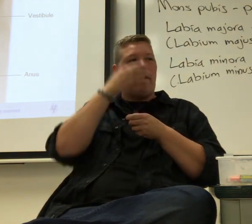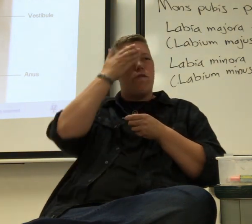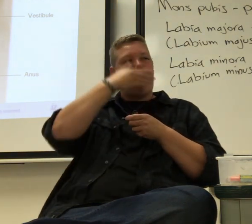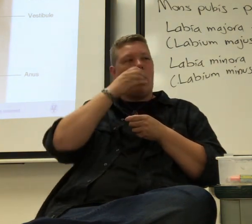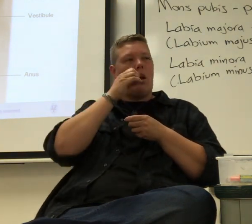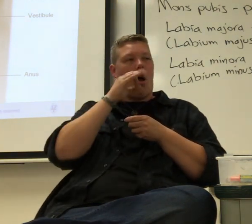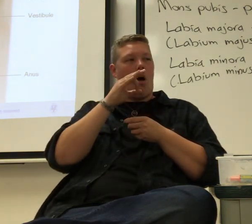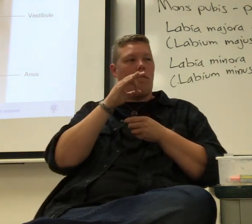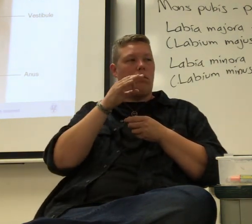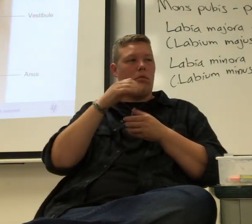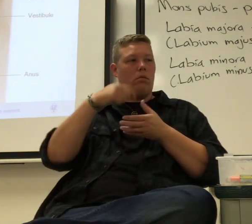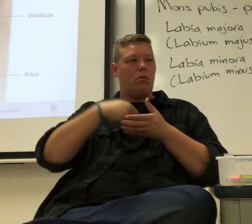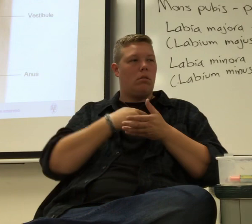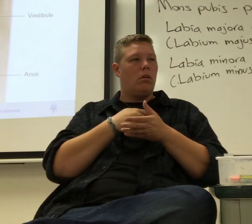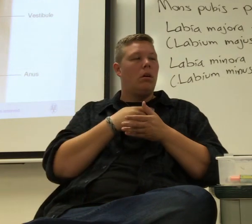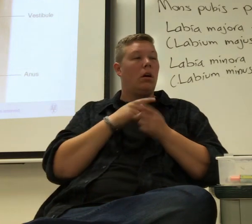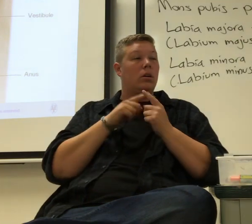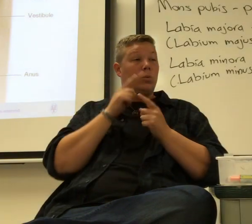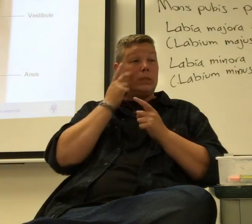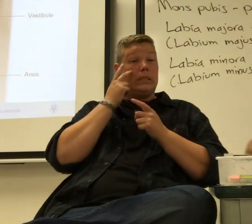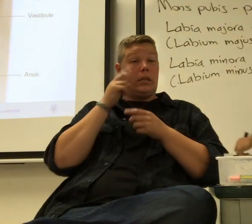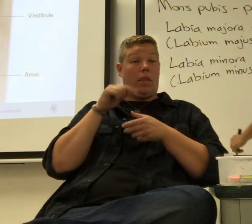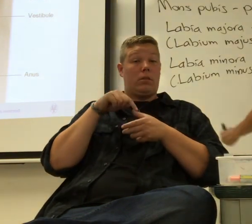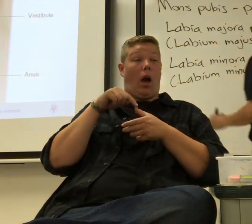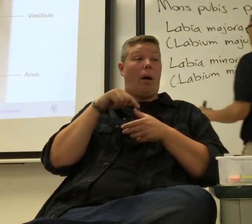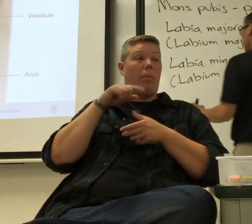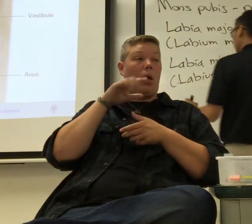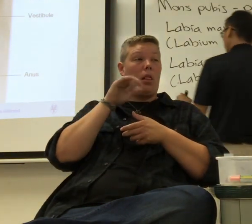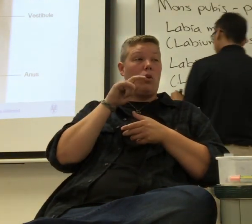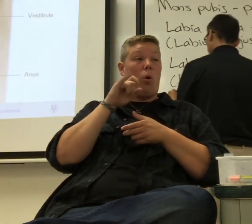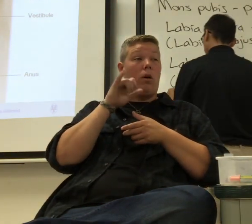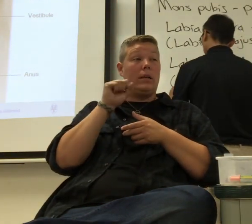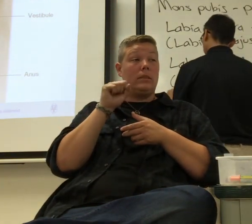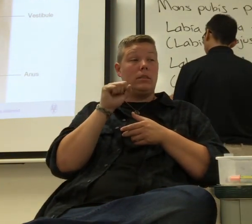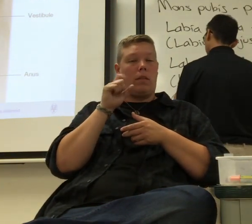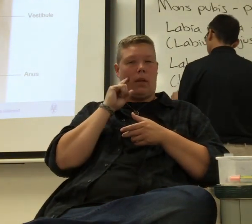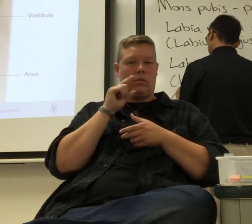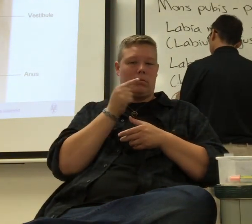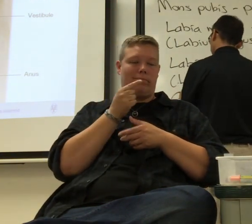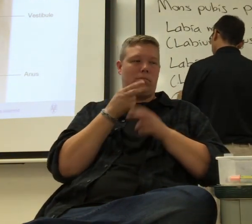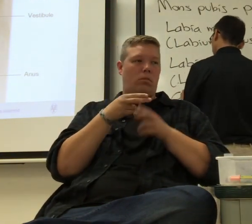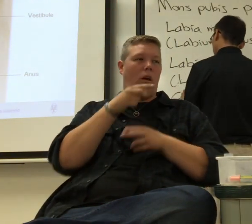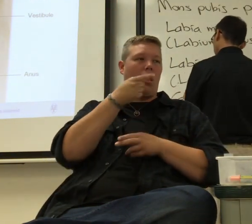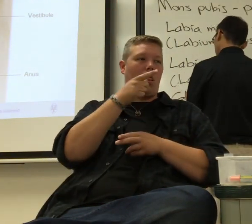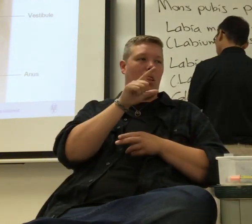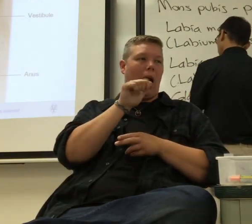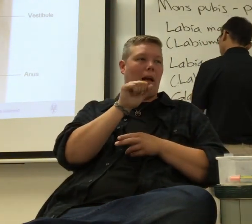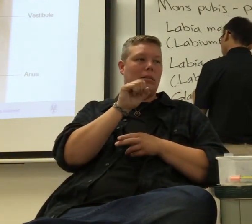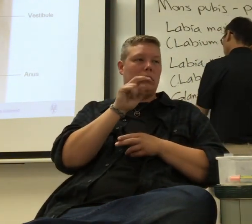You can see the clitoris at the top there. Really, that's the glans clitoris.